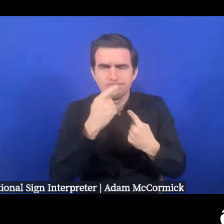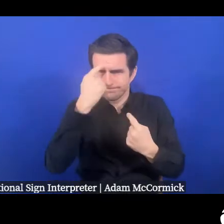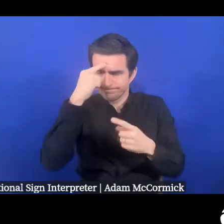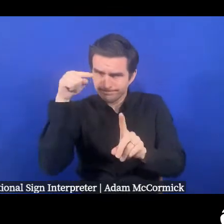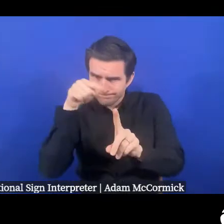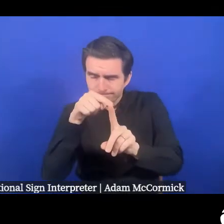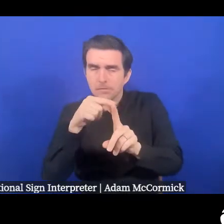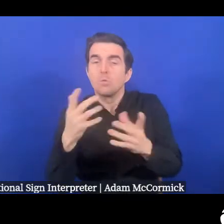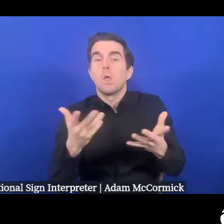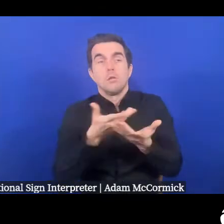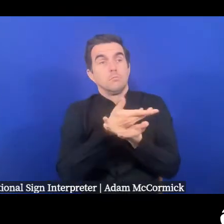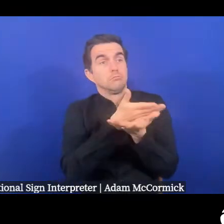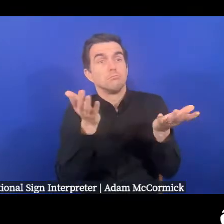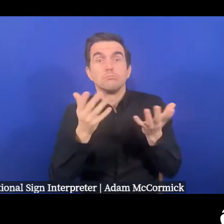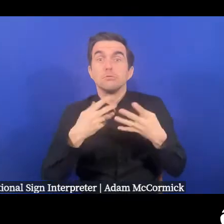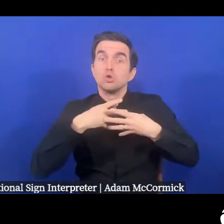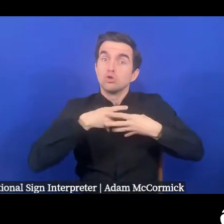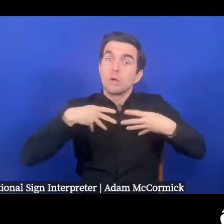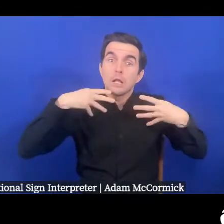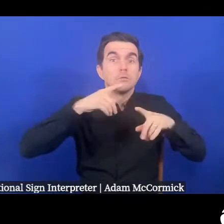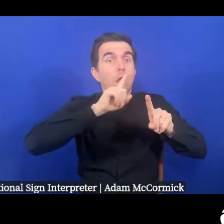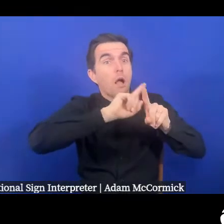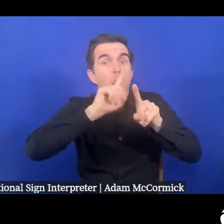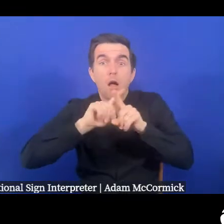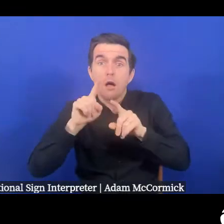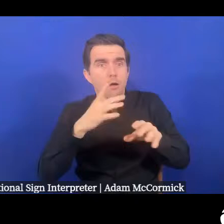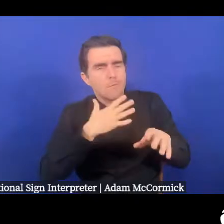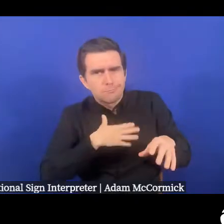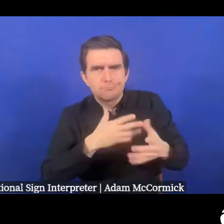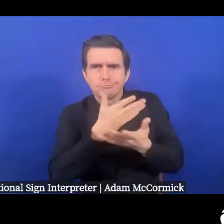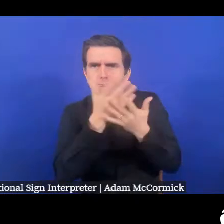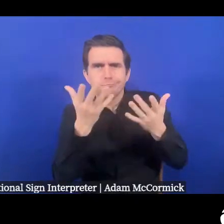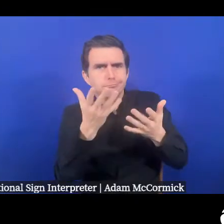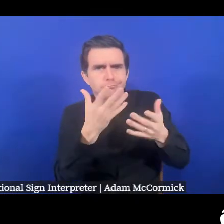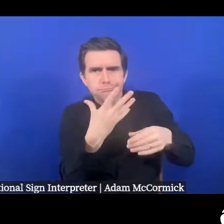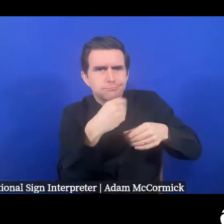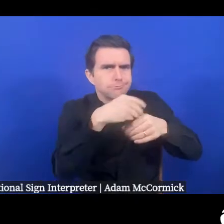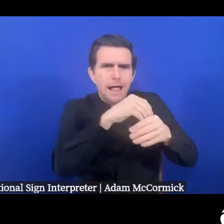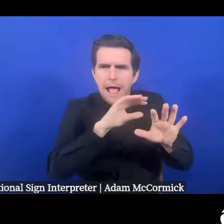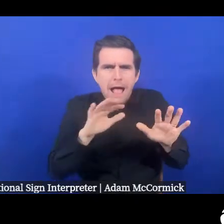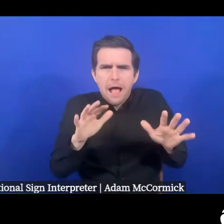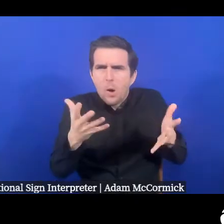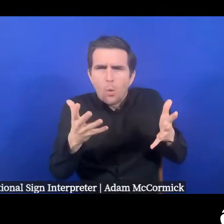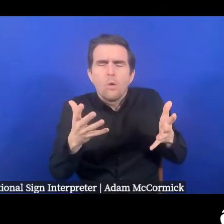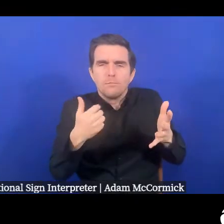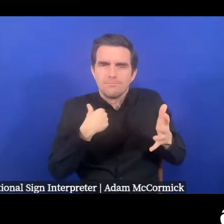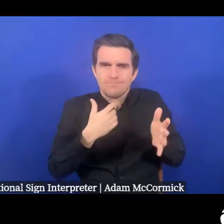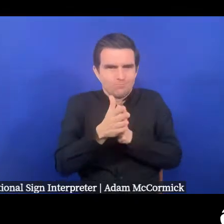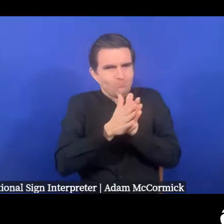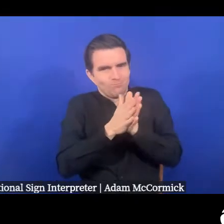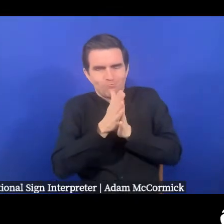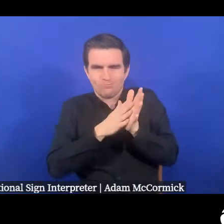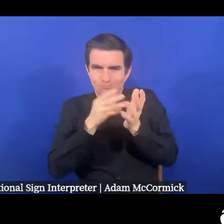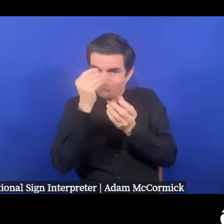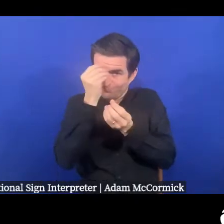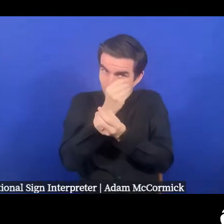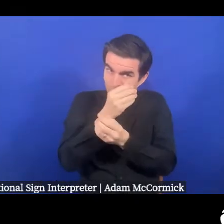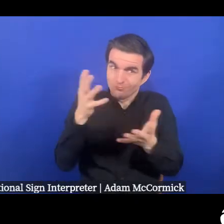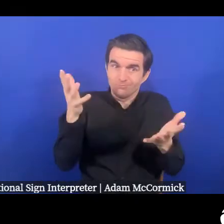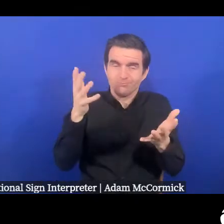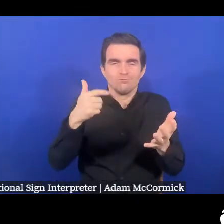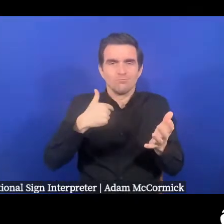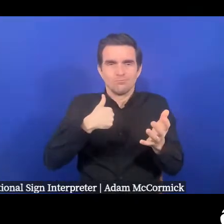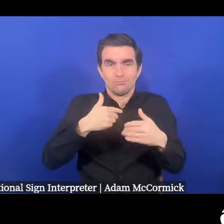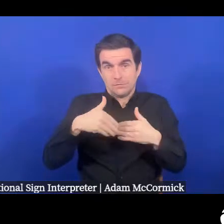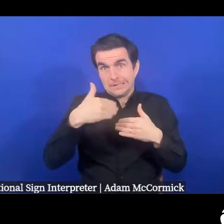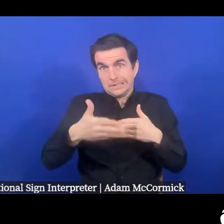MOU with women tourism, UN Women of Brazil, for women that